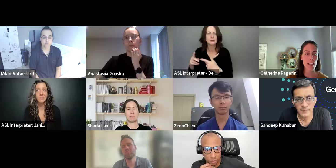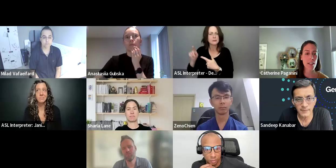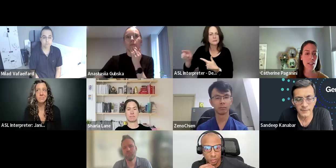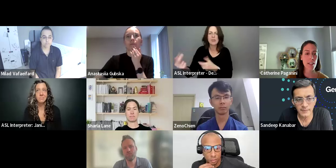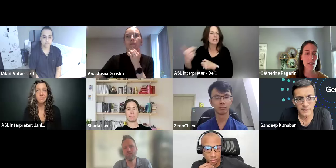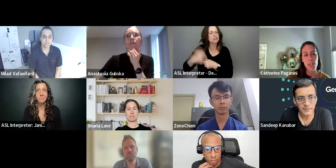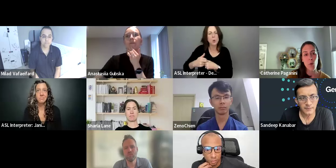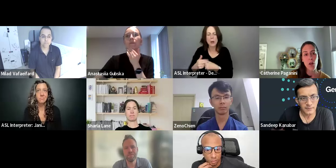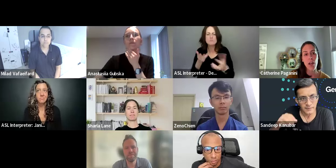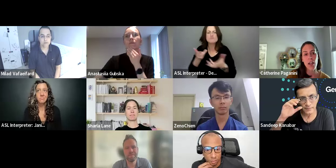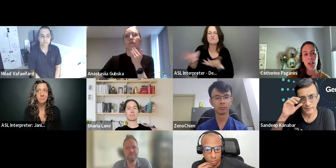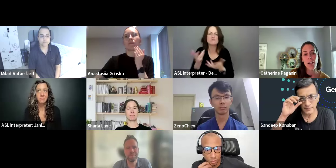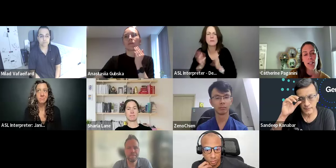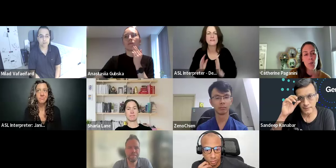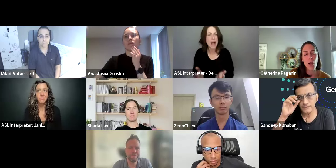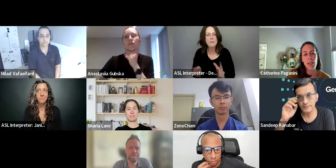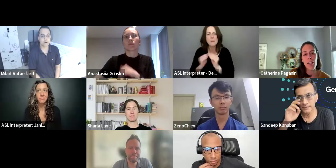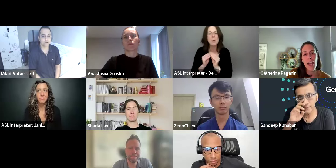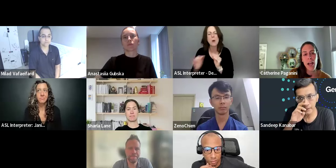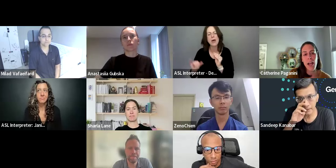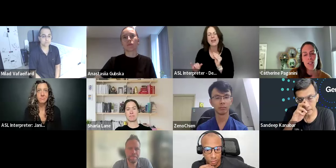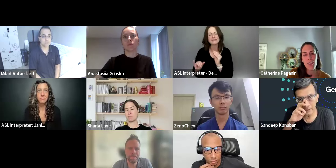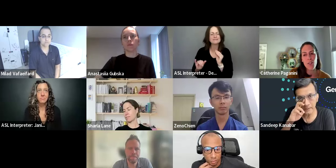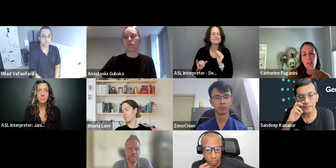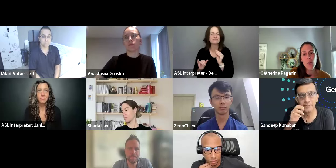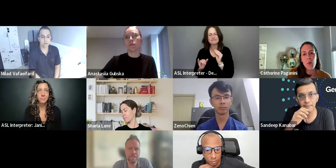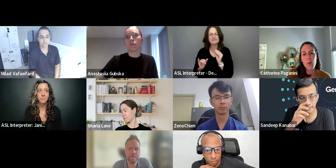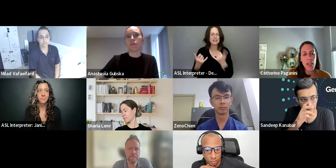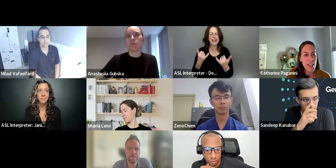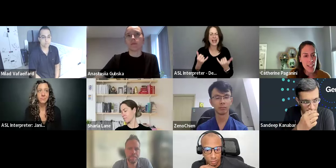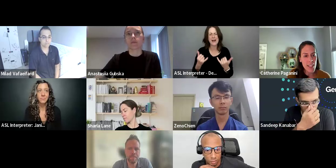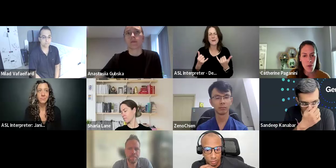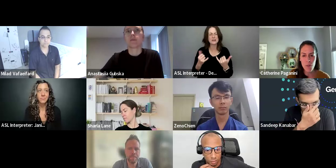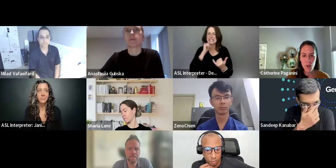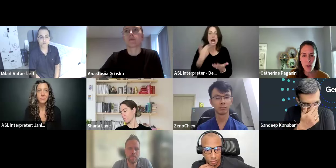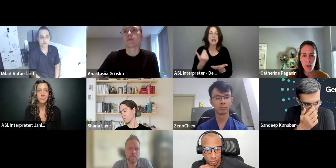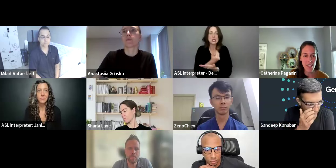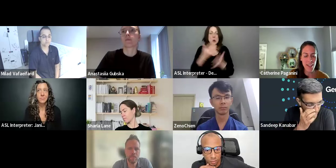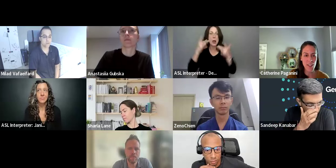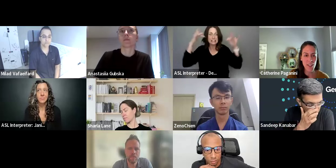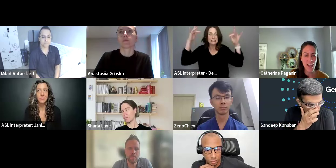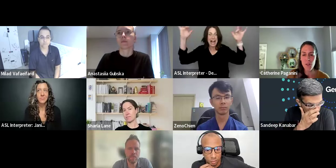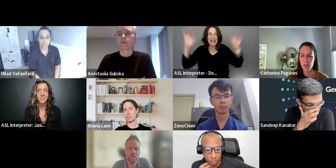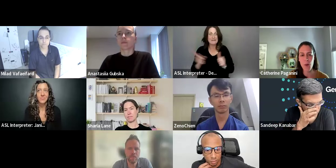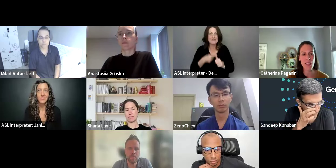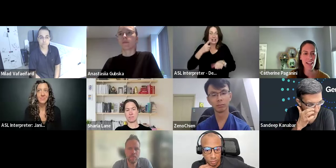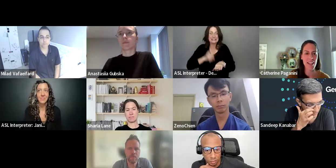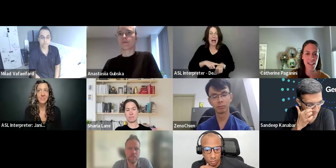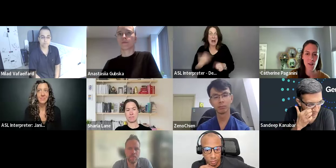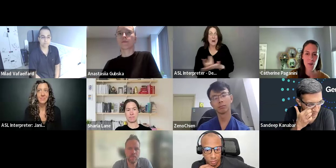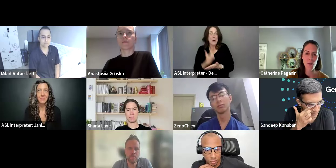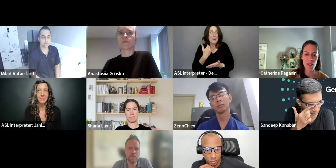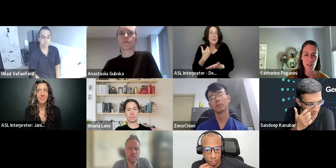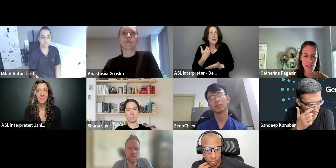They join, we interact, but it's more, it's probably now it's not new and shiny anymore. Before it was like everyone